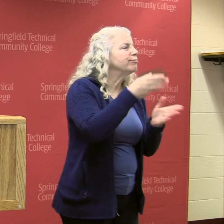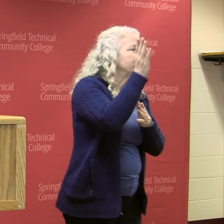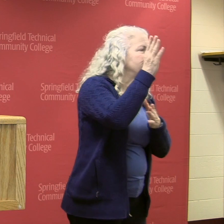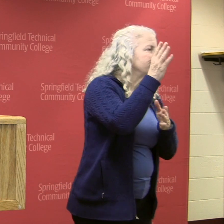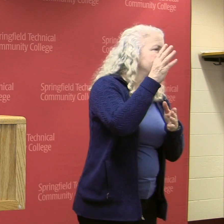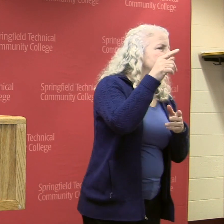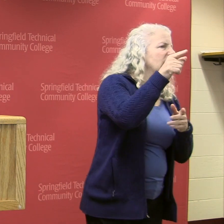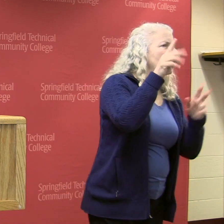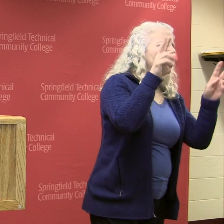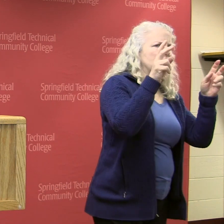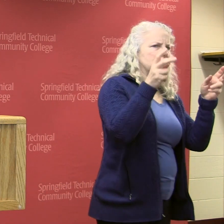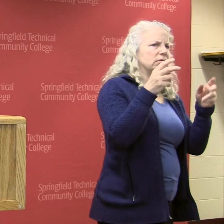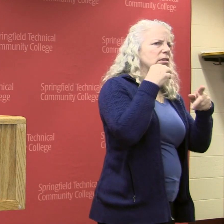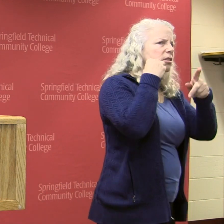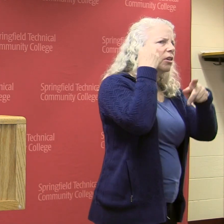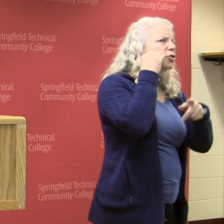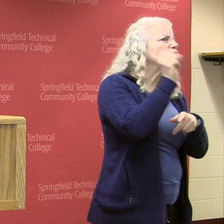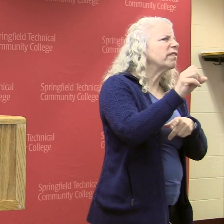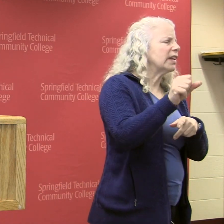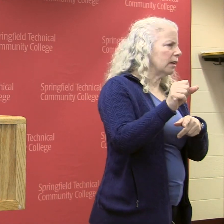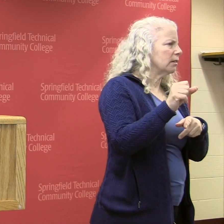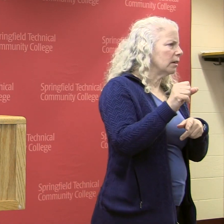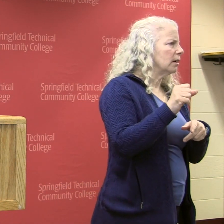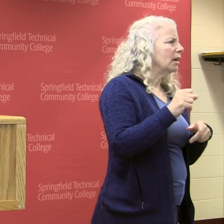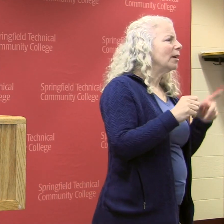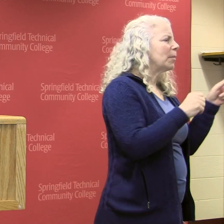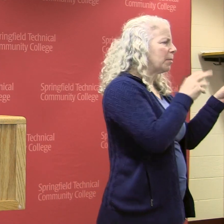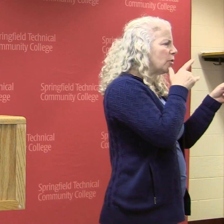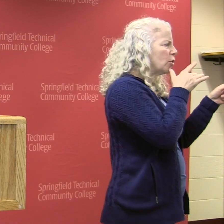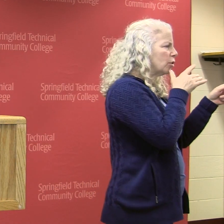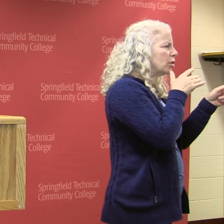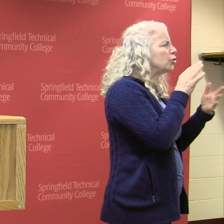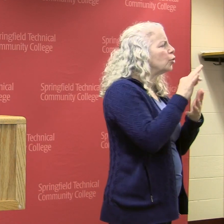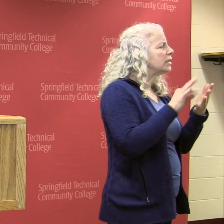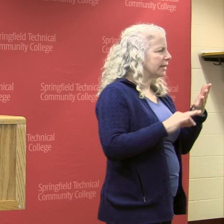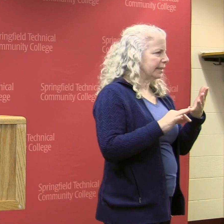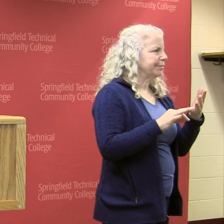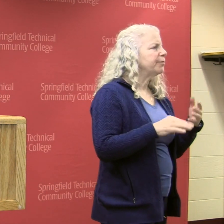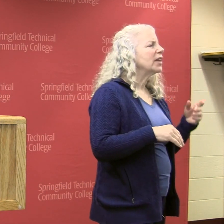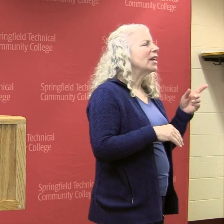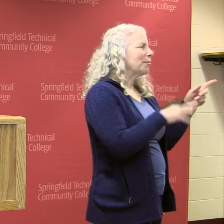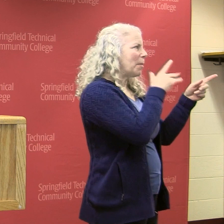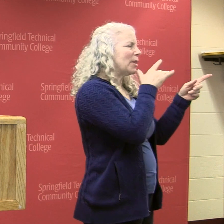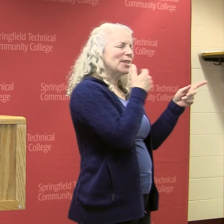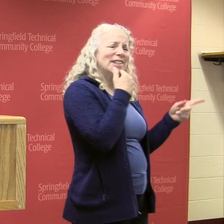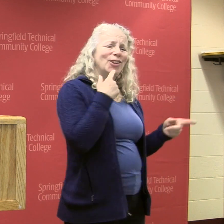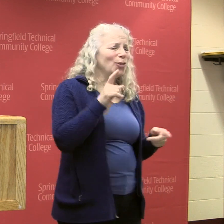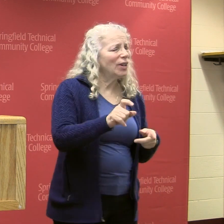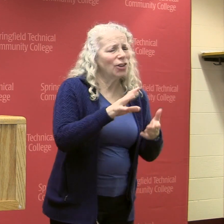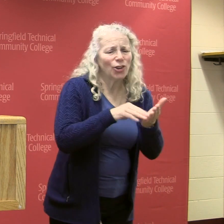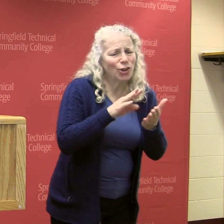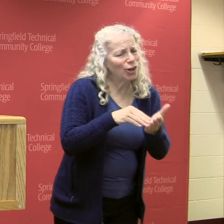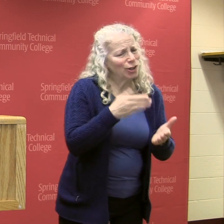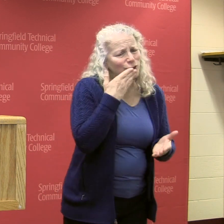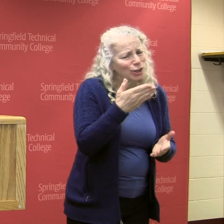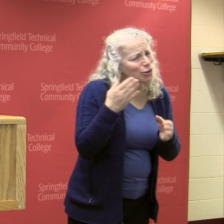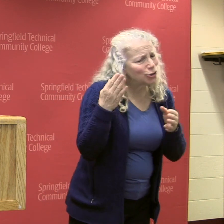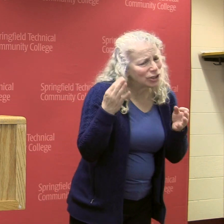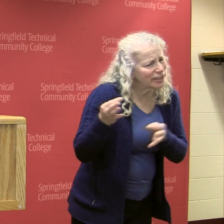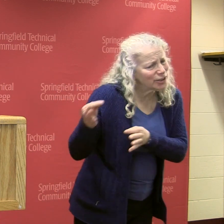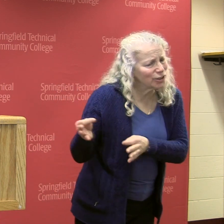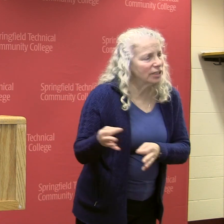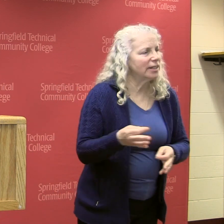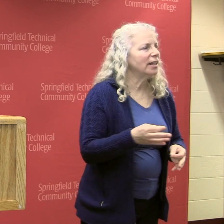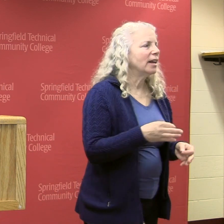Choices in Springfield. My mom still wanted to teach me a lesson. I was making some pretty bad choices. There was a lot